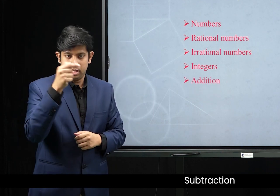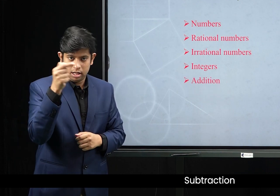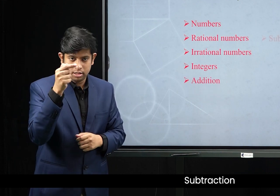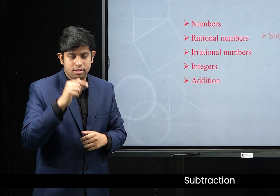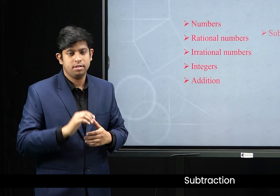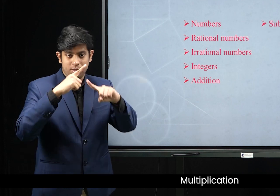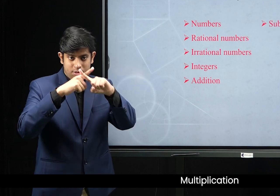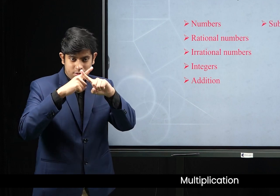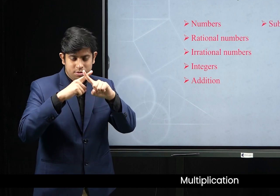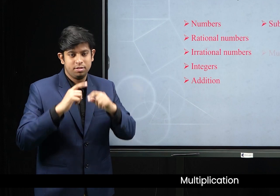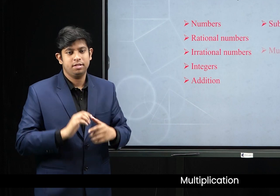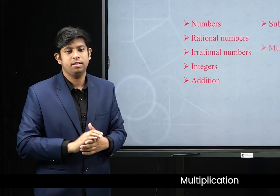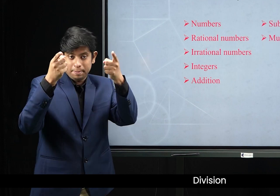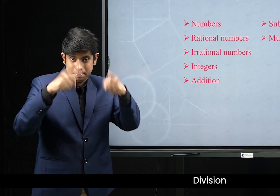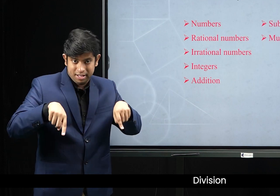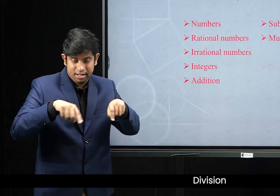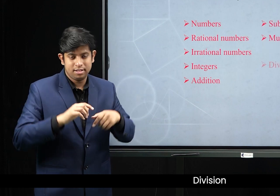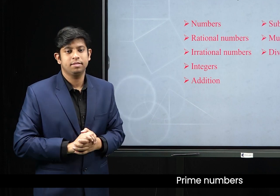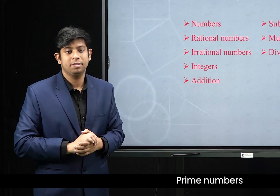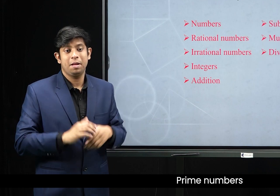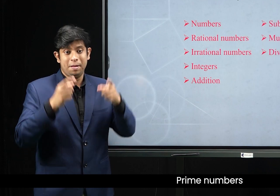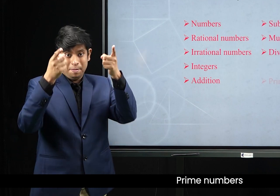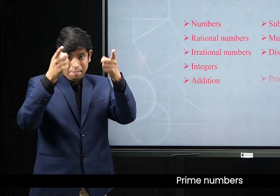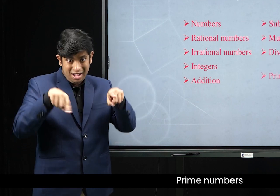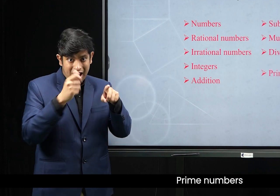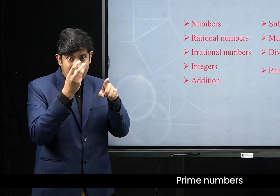subtraction, multiplication, division, prime numbers,